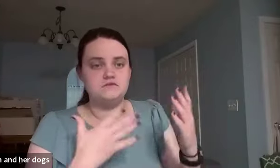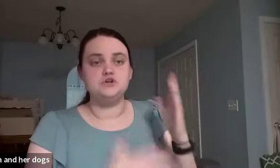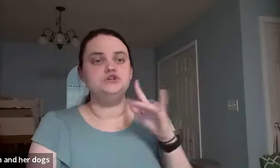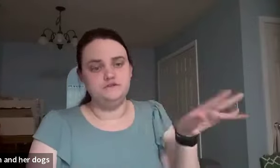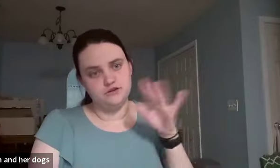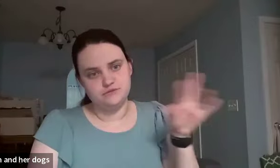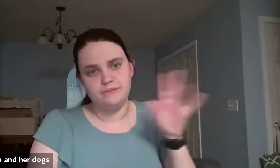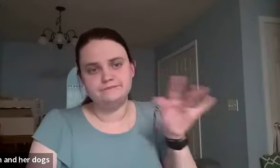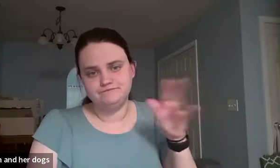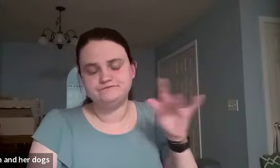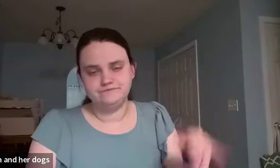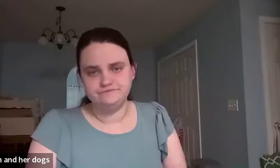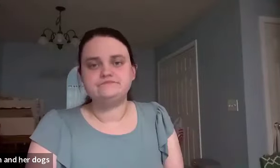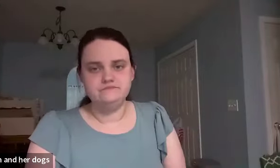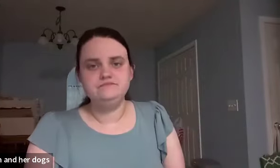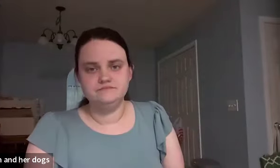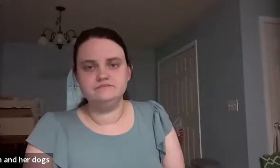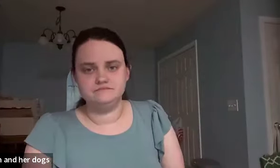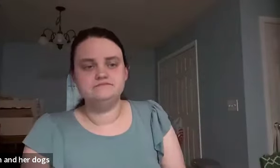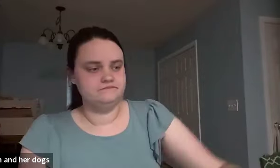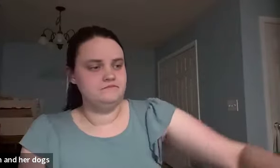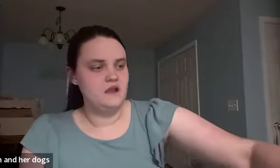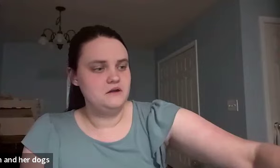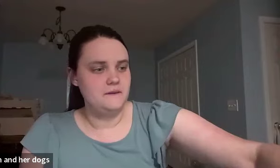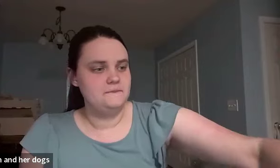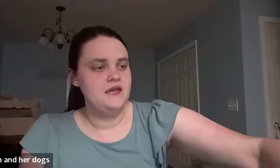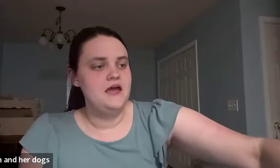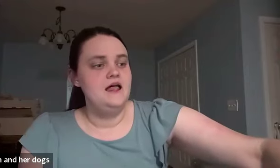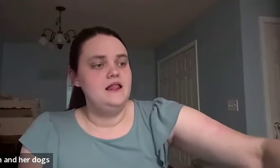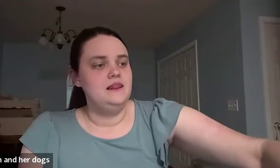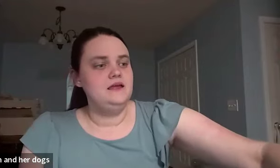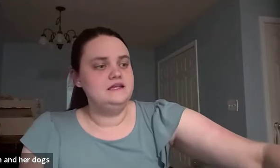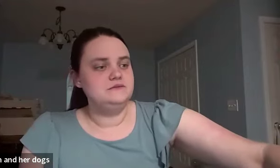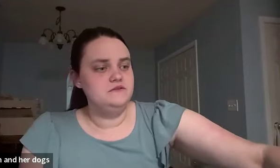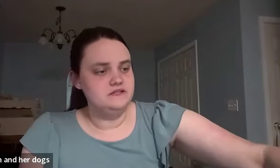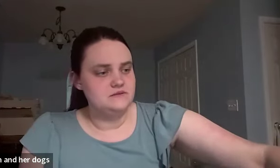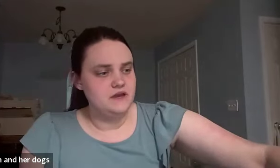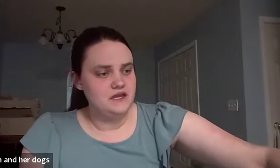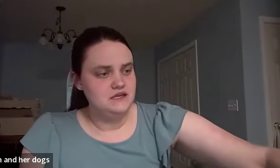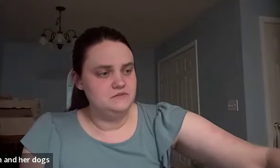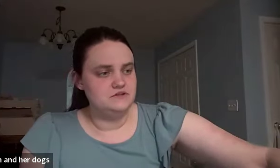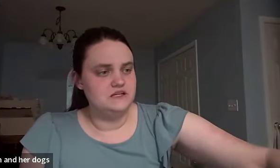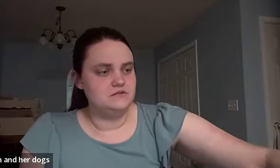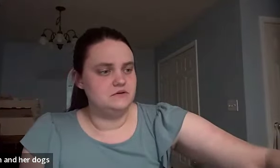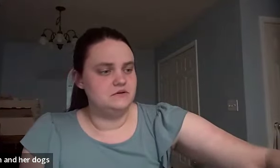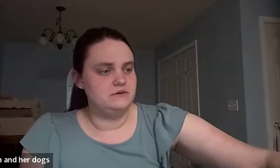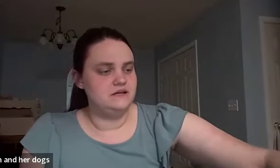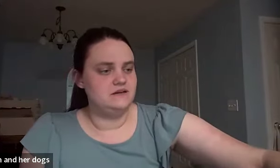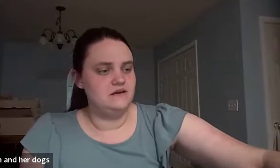Sprite, whichever, you do finger spell. Okay. let's move on to some animals here real quick.